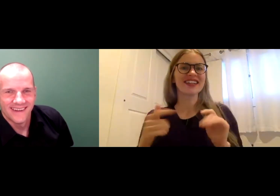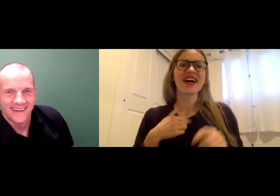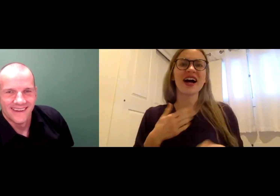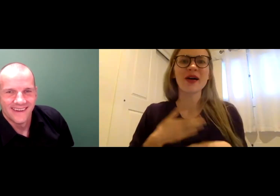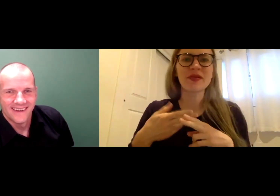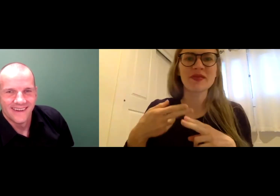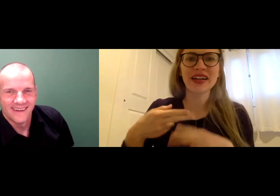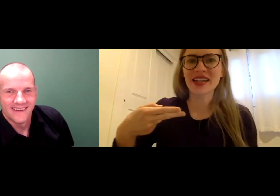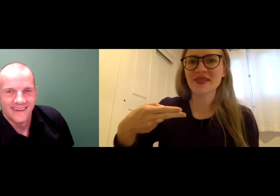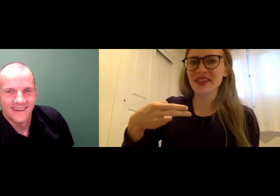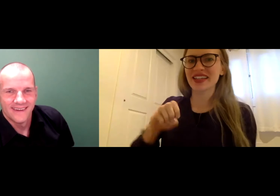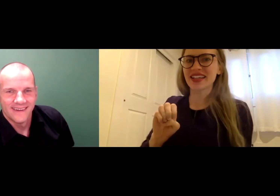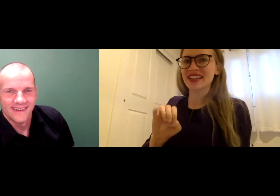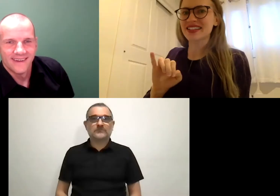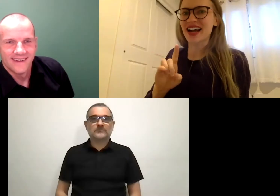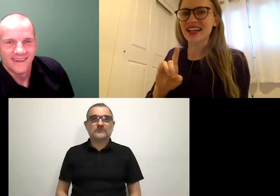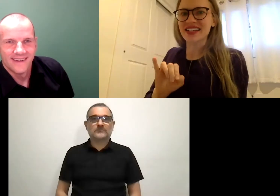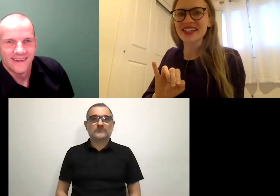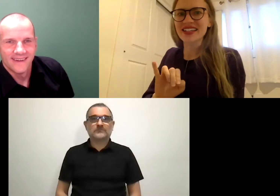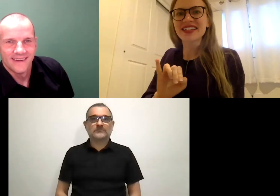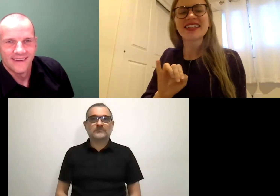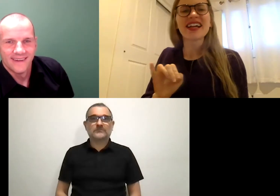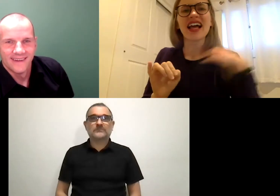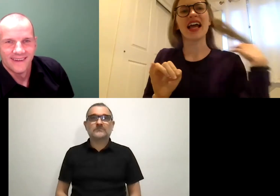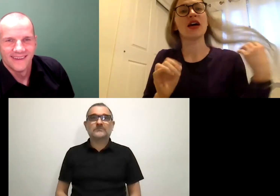great. My name is Heidi.